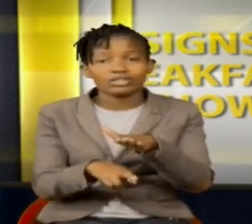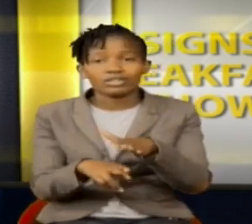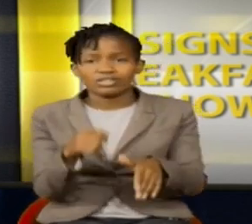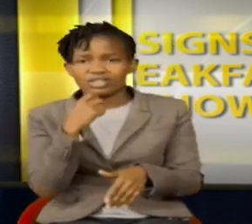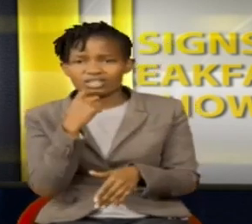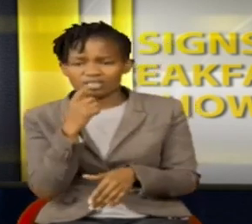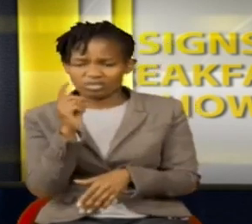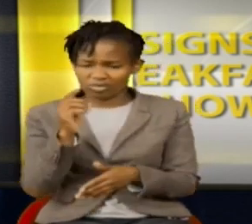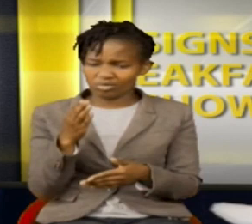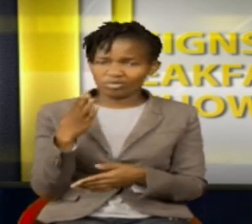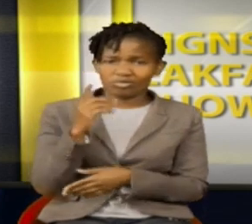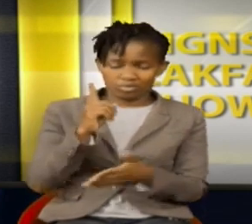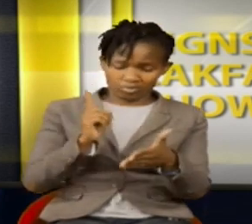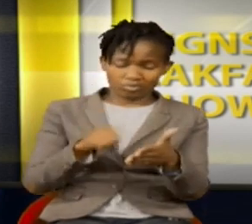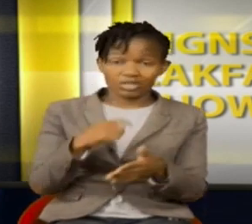kijana mdogo